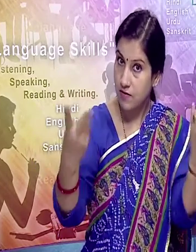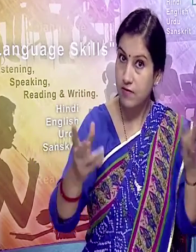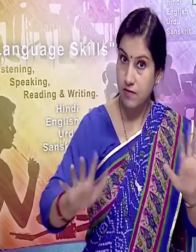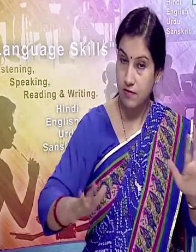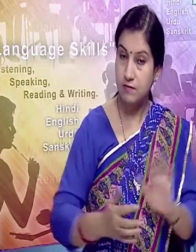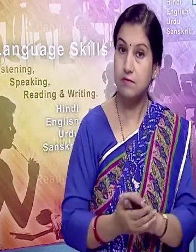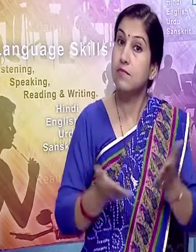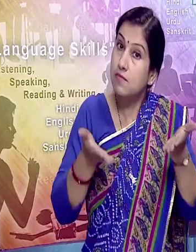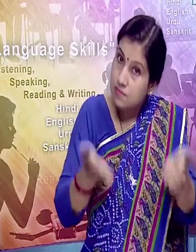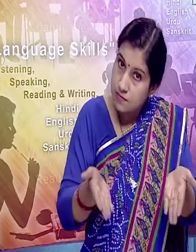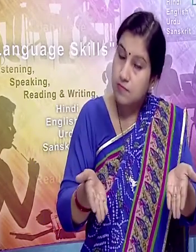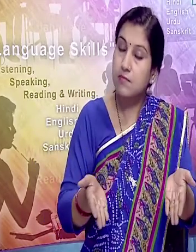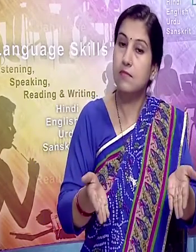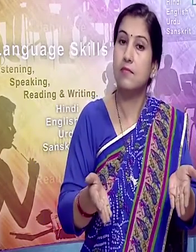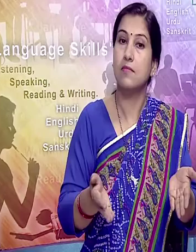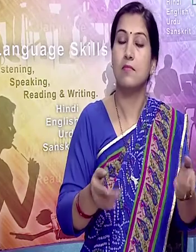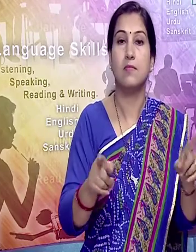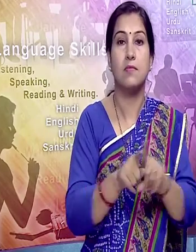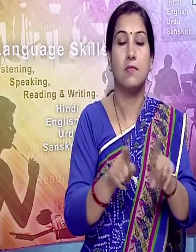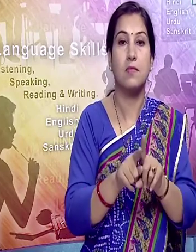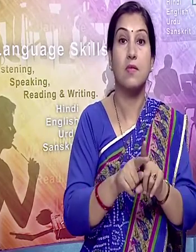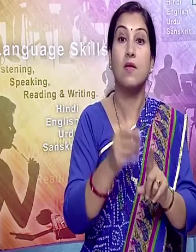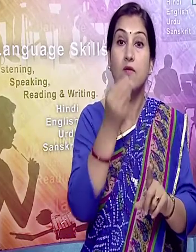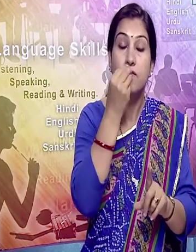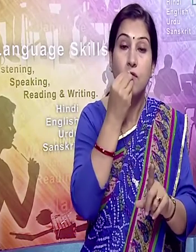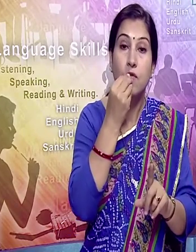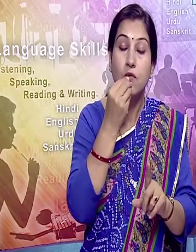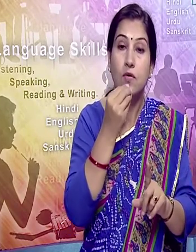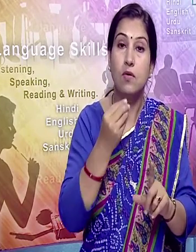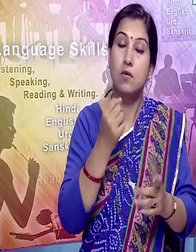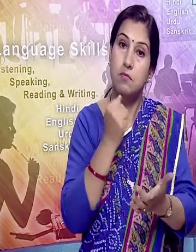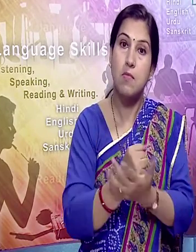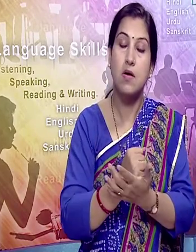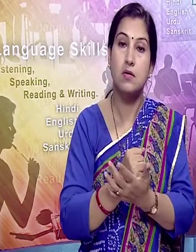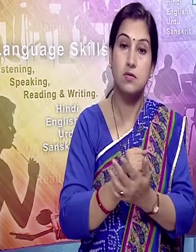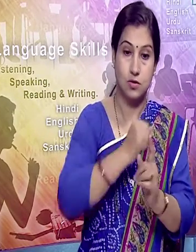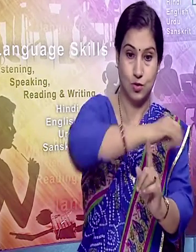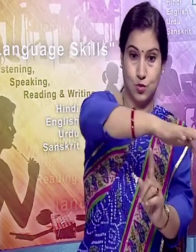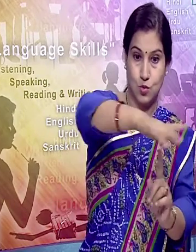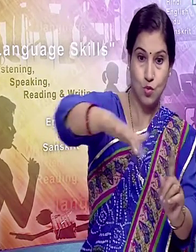So that indicates the food has to be socially